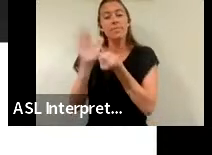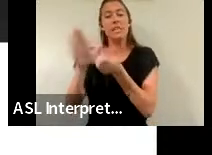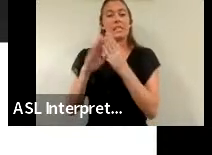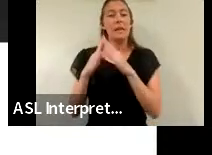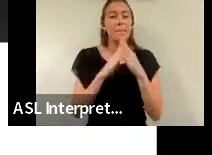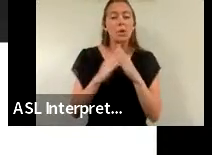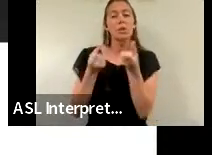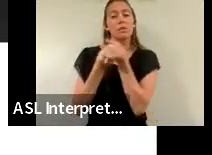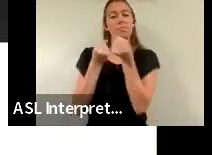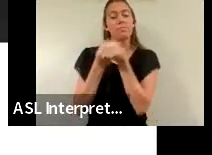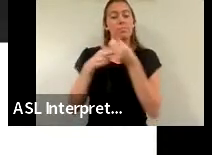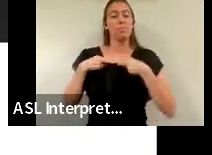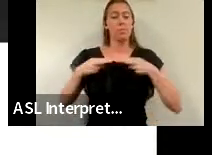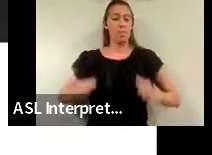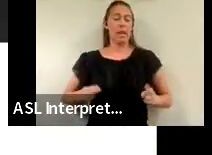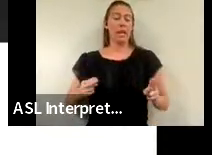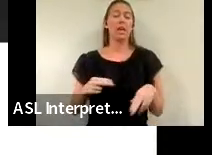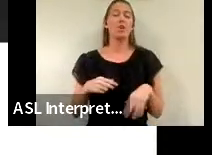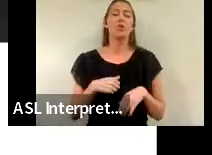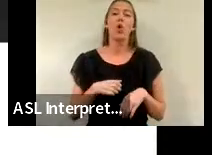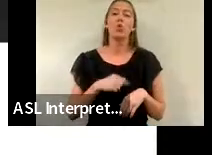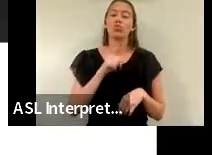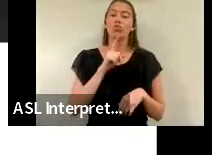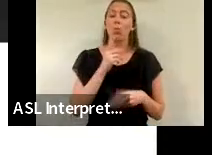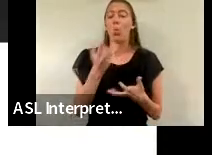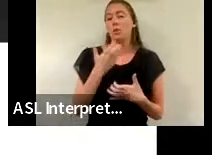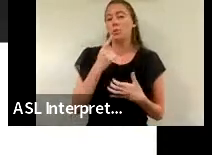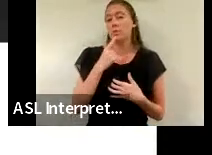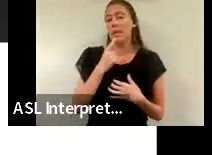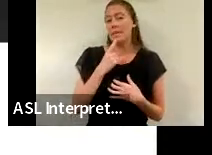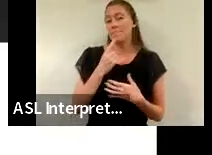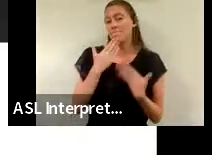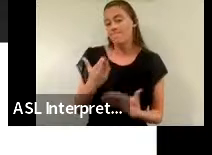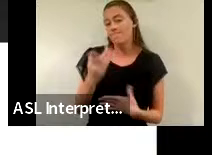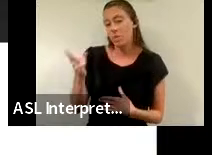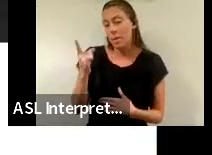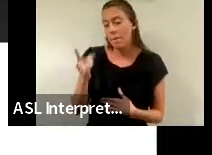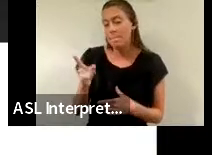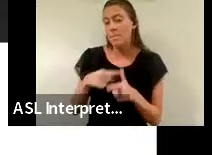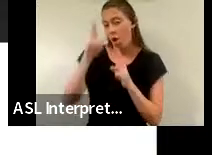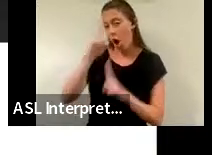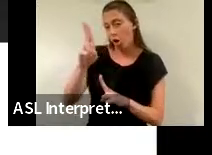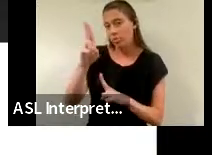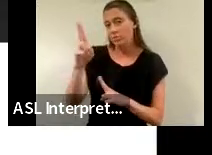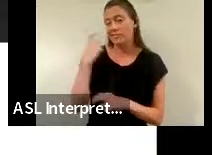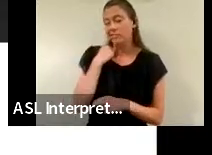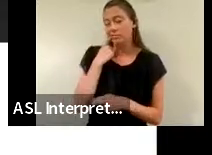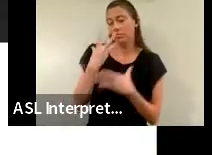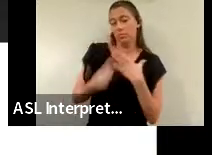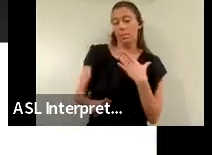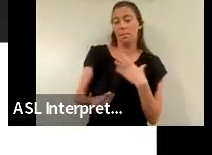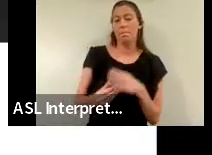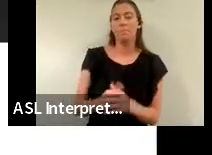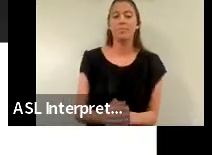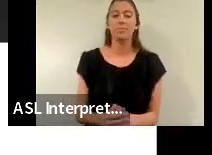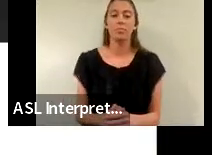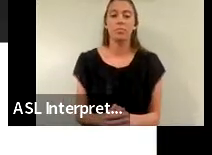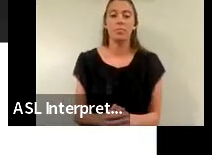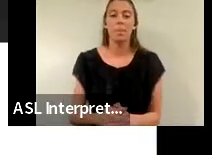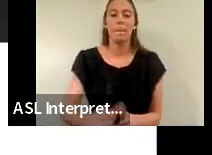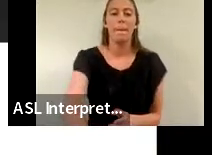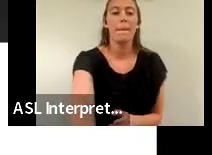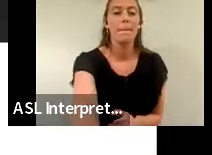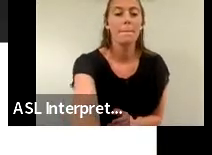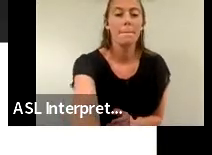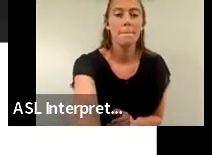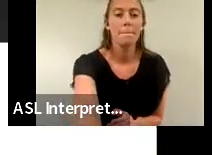Bill Russell's passing in this moment. So as always, we want to hear from our partners and hear some updates and lessons from